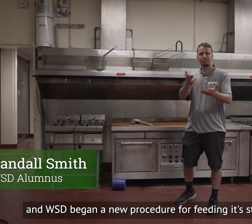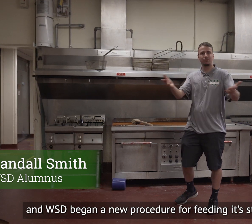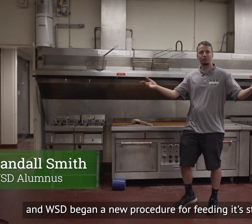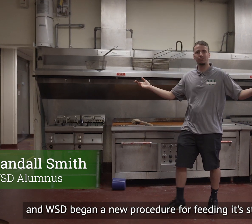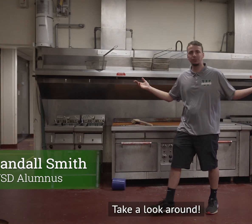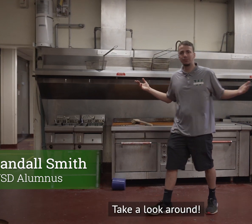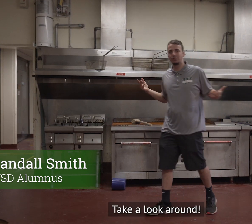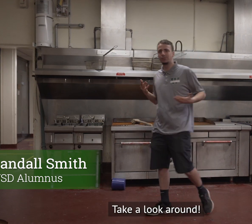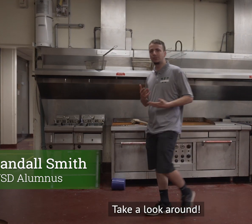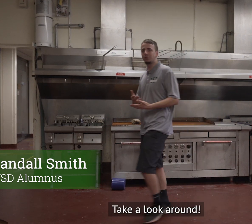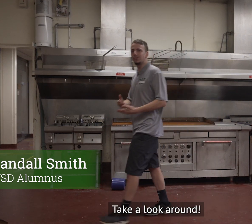students. Take a look around.